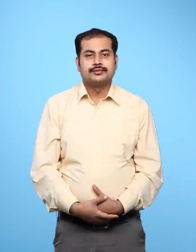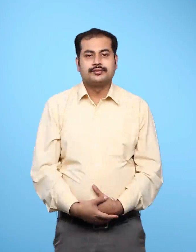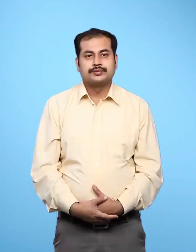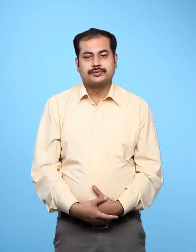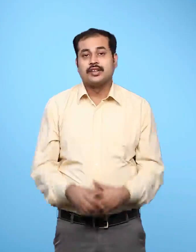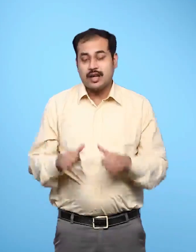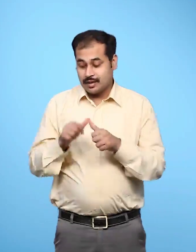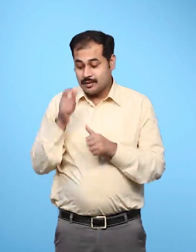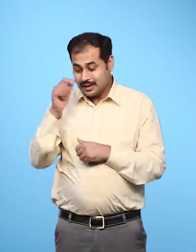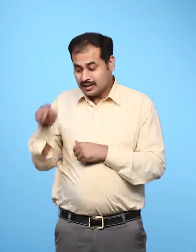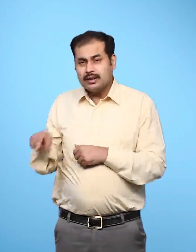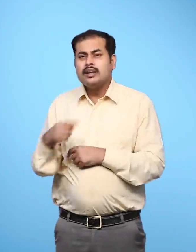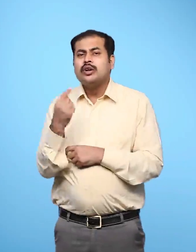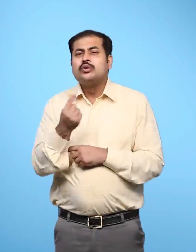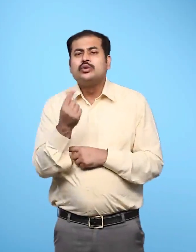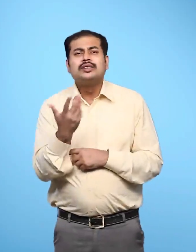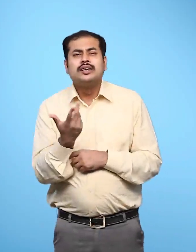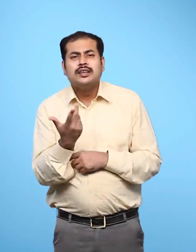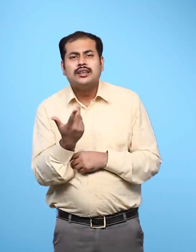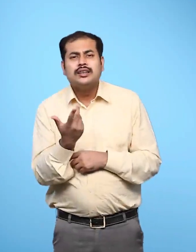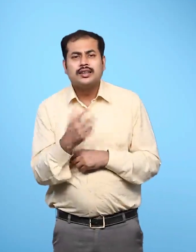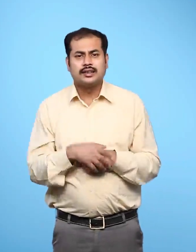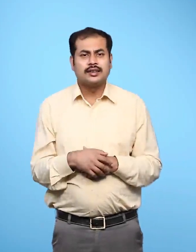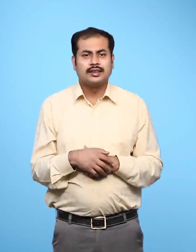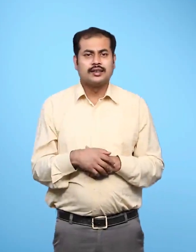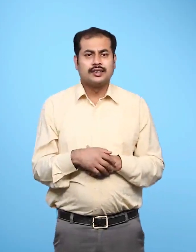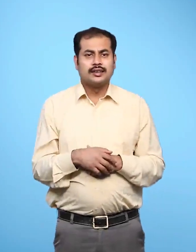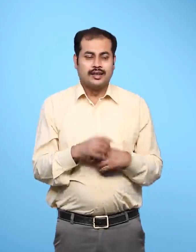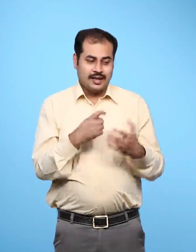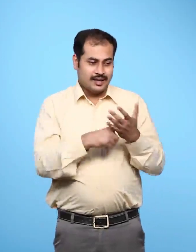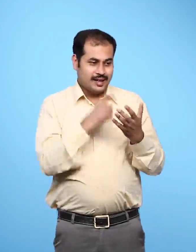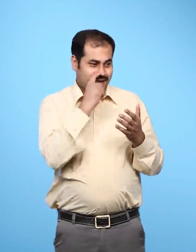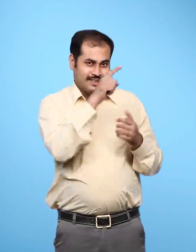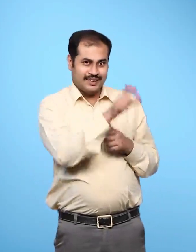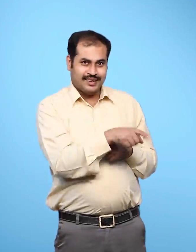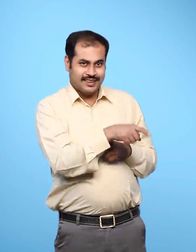He uses a mug three times to fill Rani's milk pot.